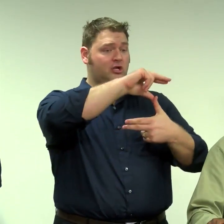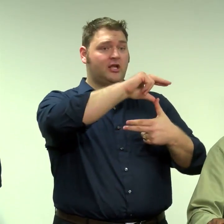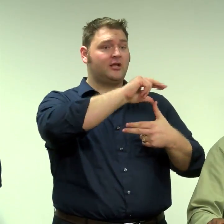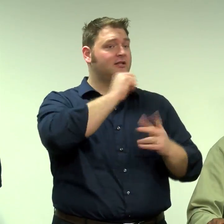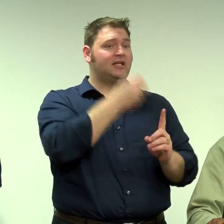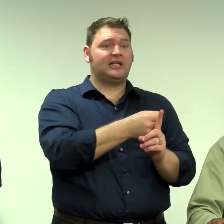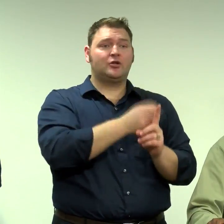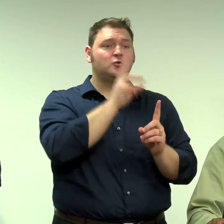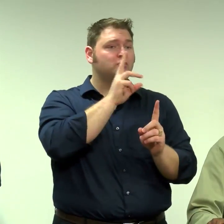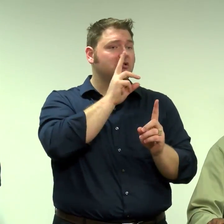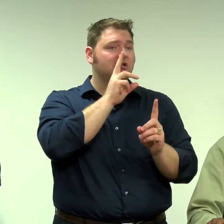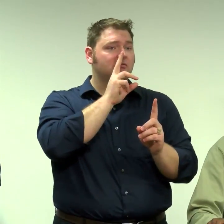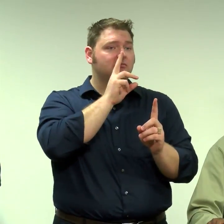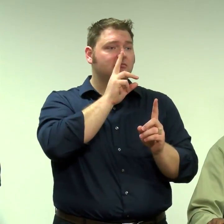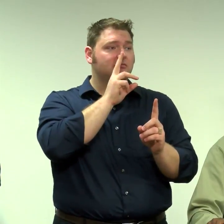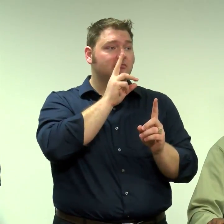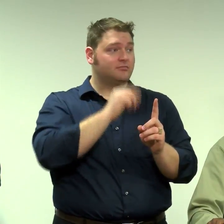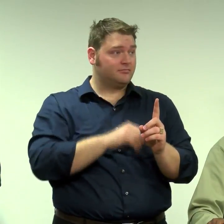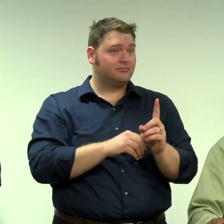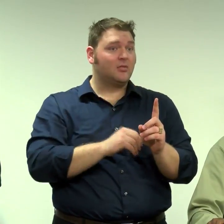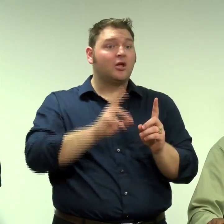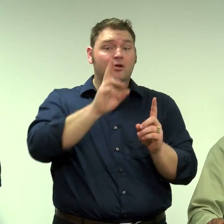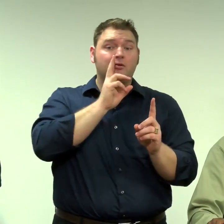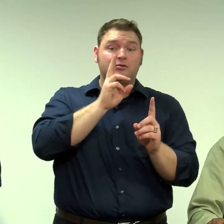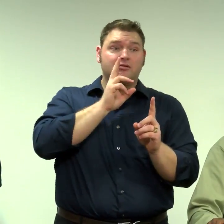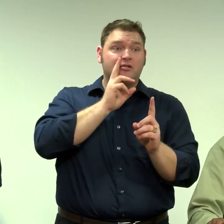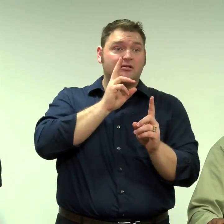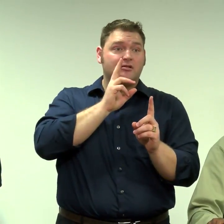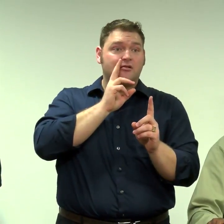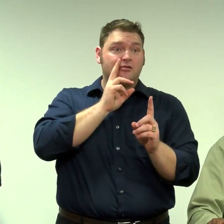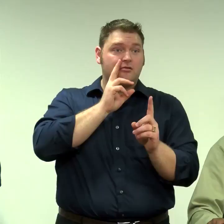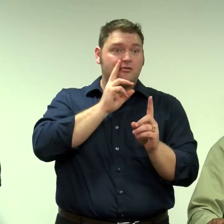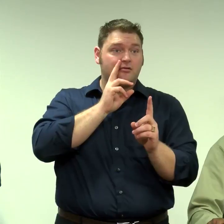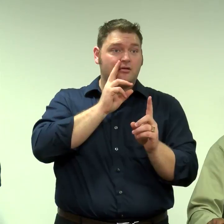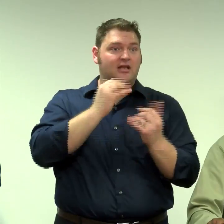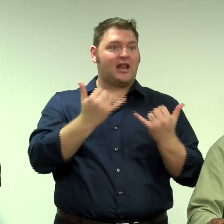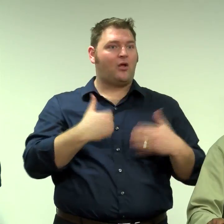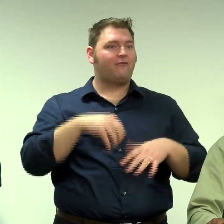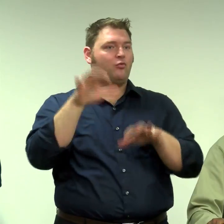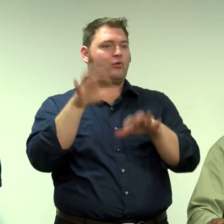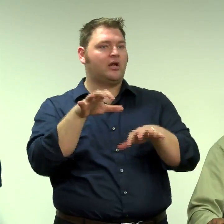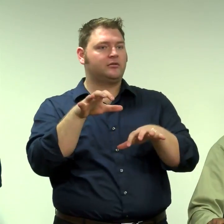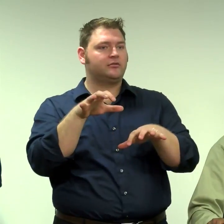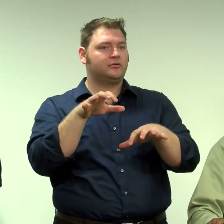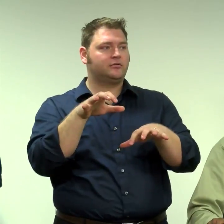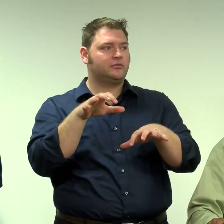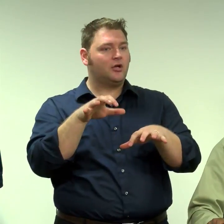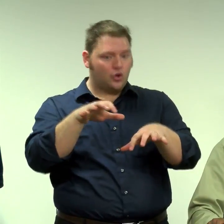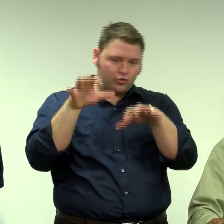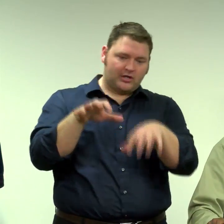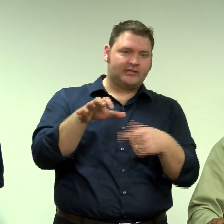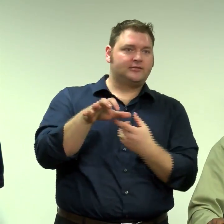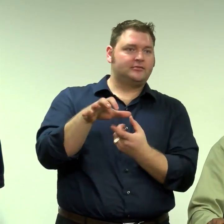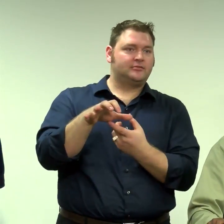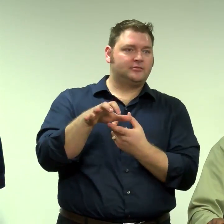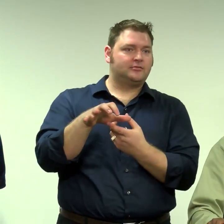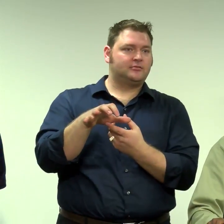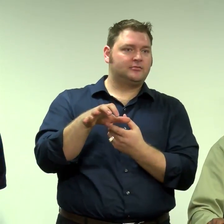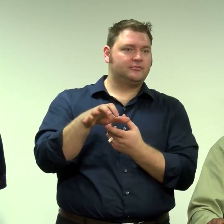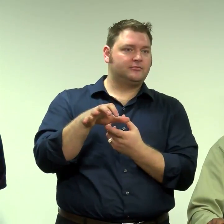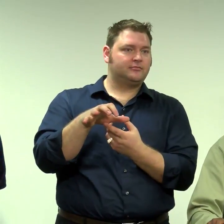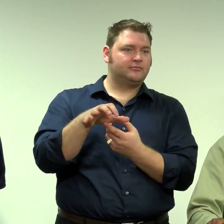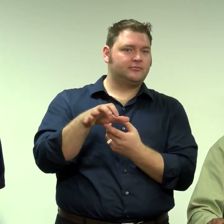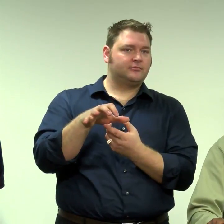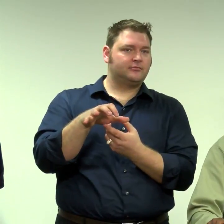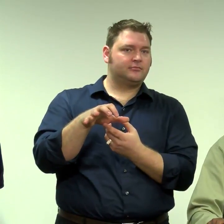Houston. The city of Houston is being impacted by an inordinate amount of rain that fell